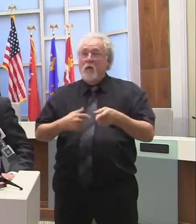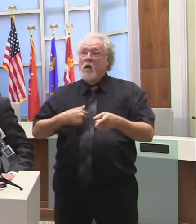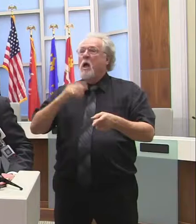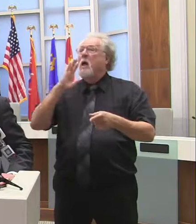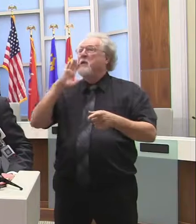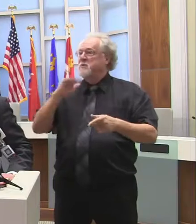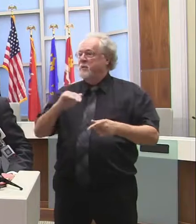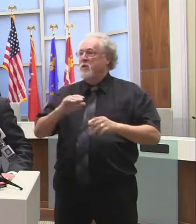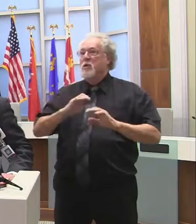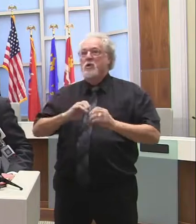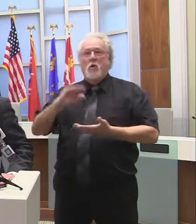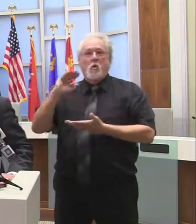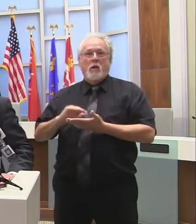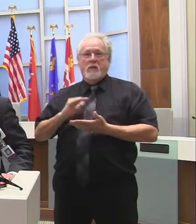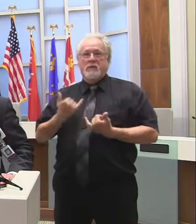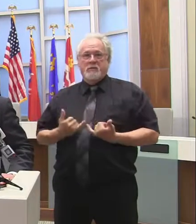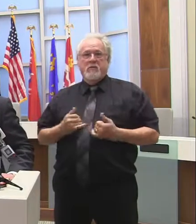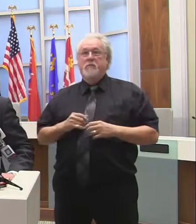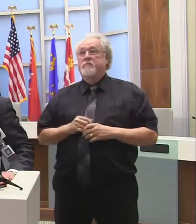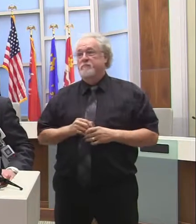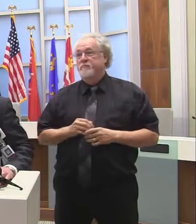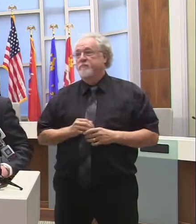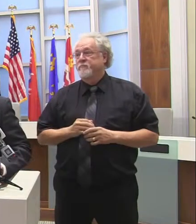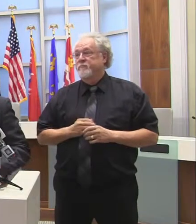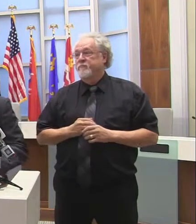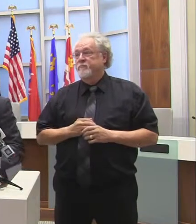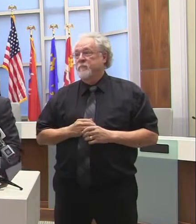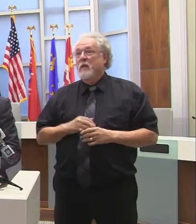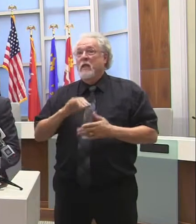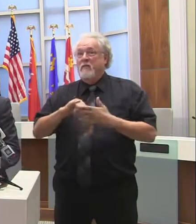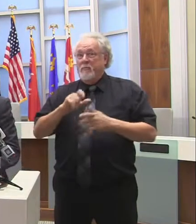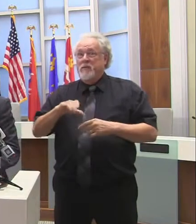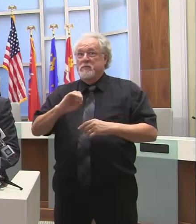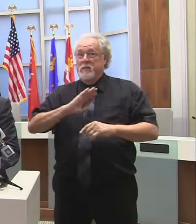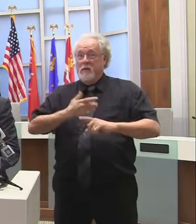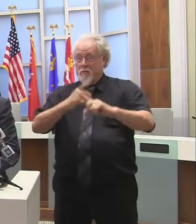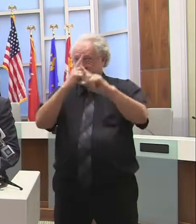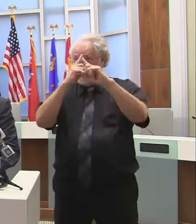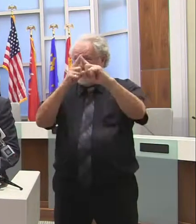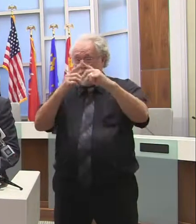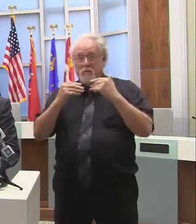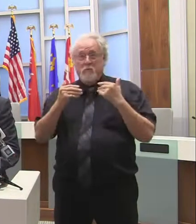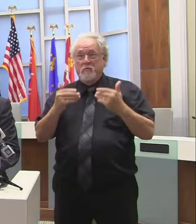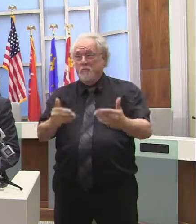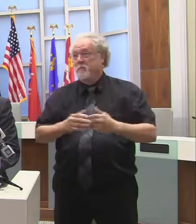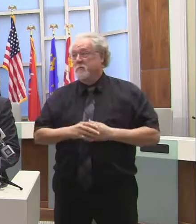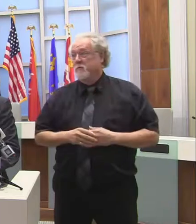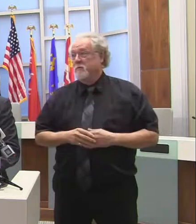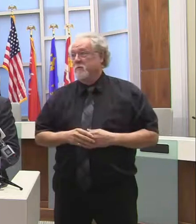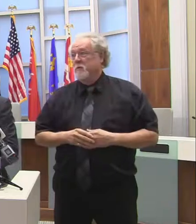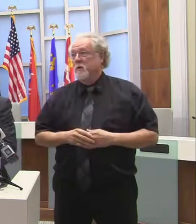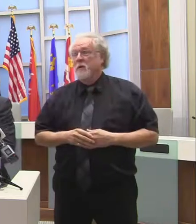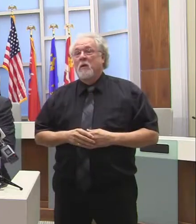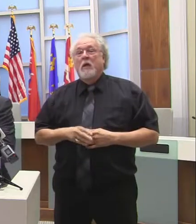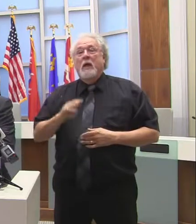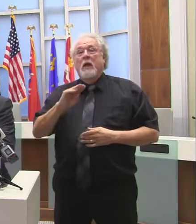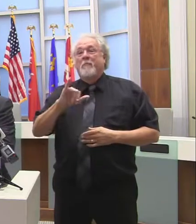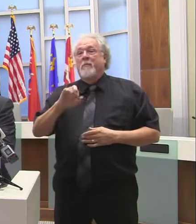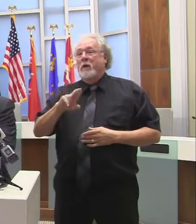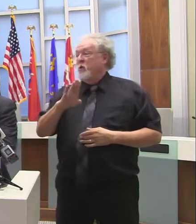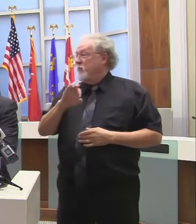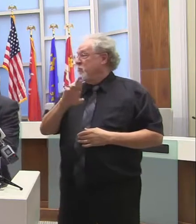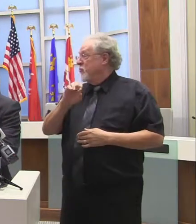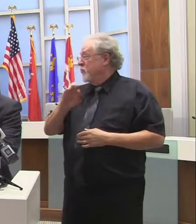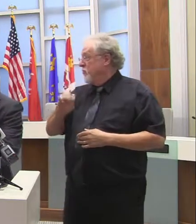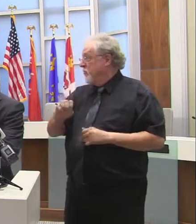expect no less this time. That must be our mission going forward as well. And Mayor Broome, I